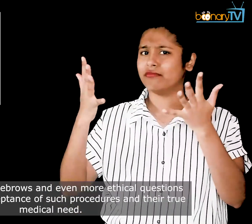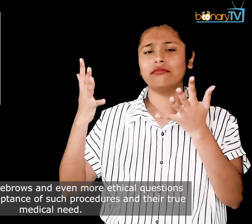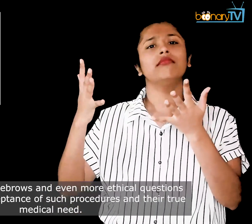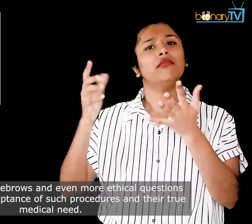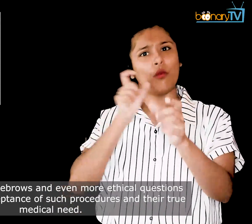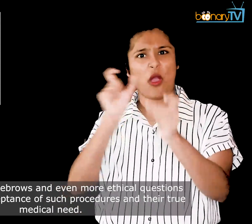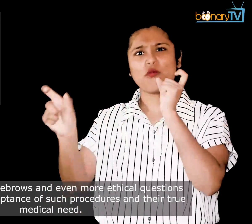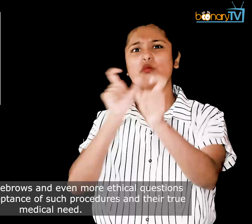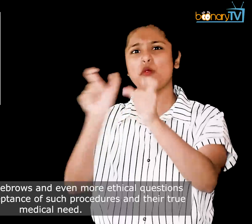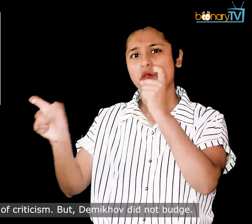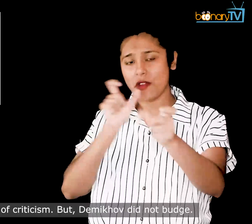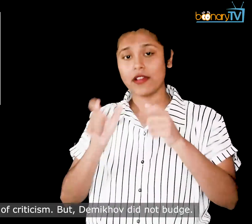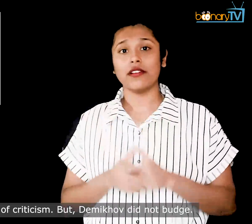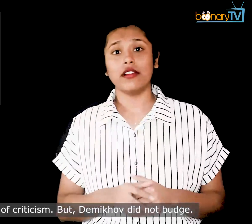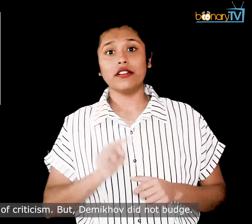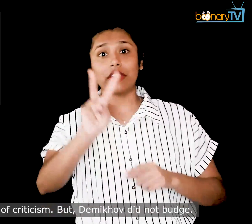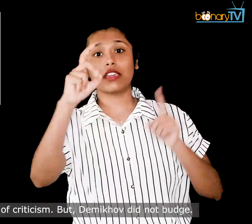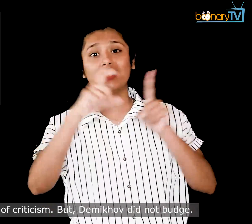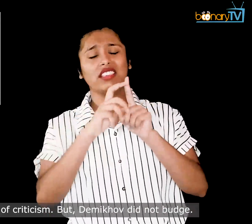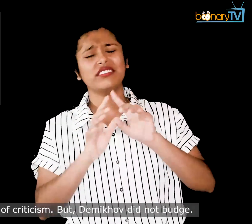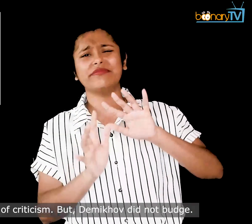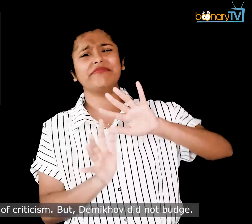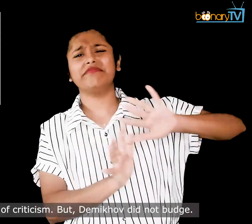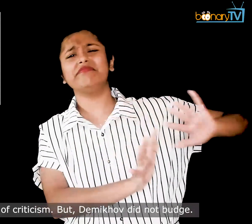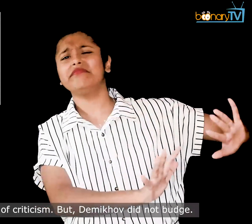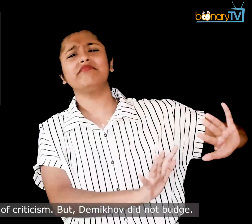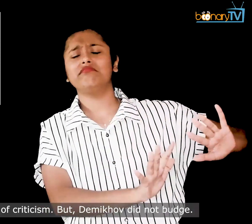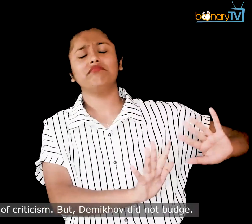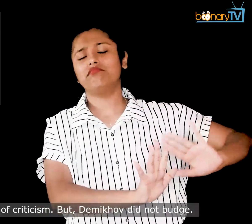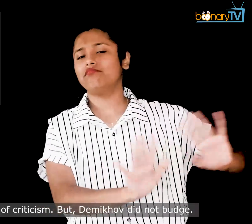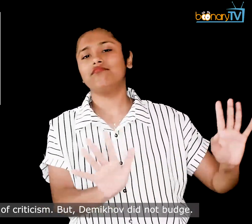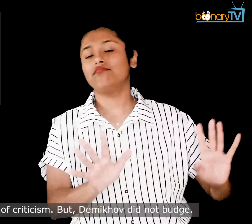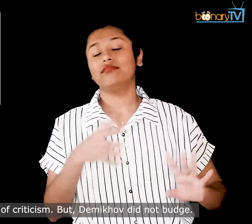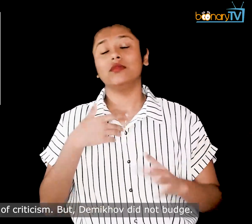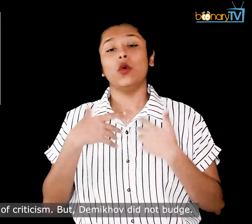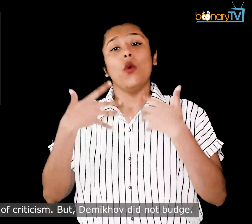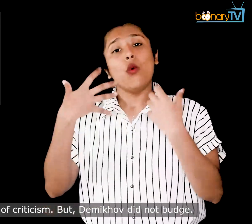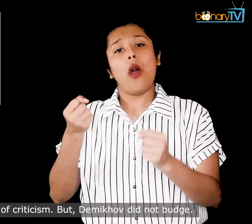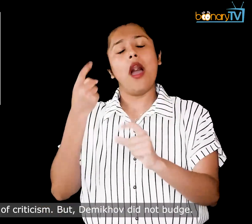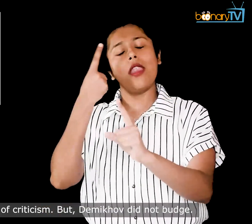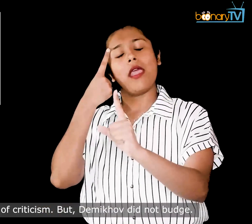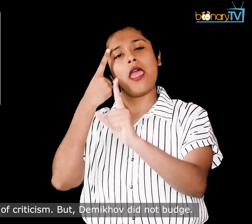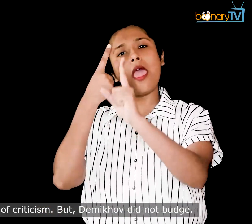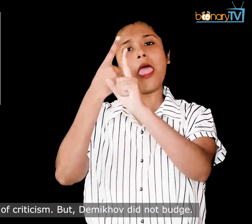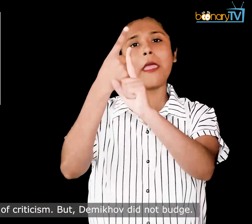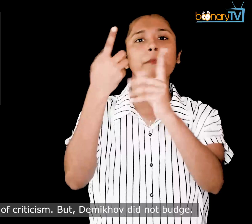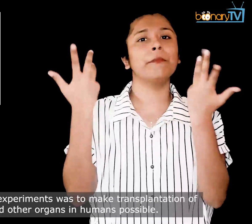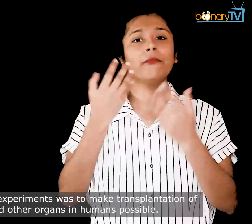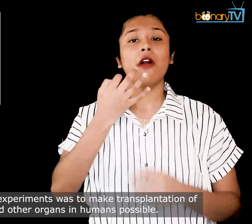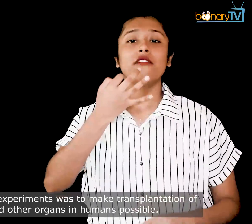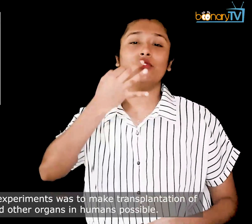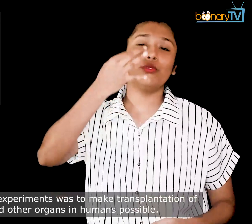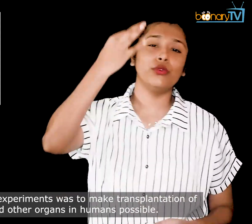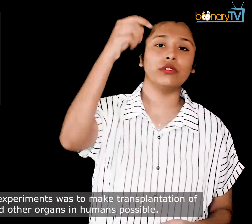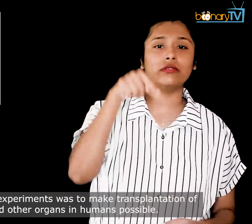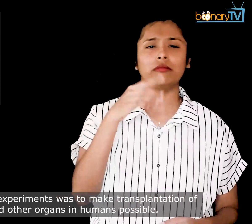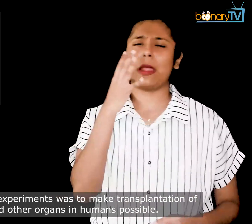need. He had to face a lot of criticism, but Demikov did not budge. The final goal of his